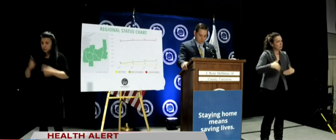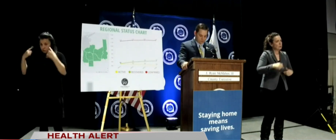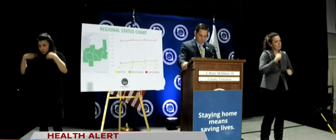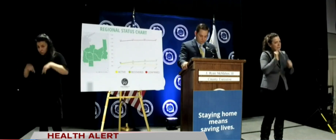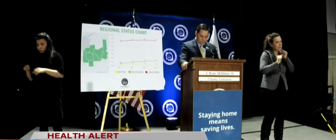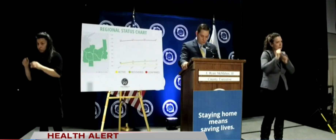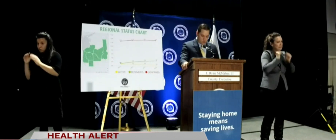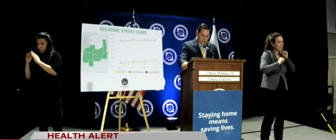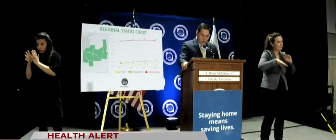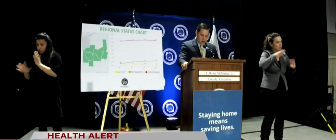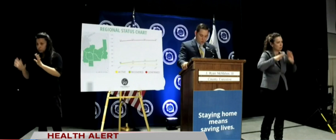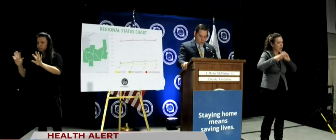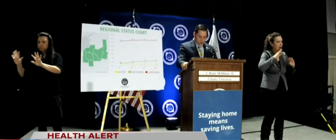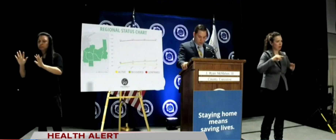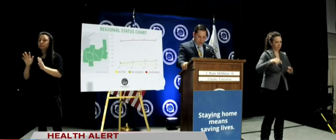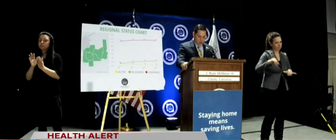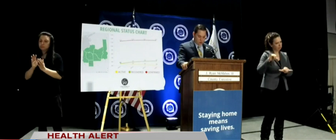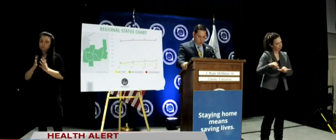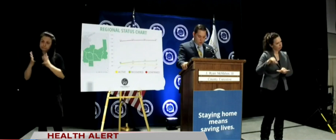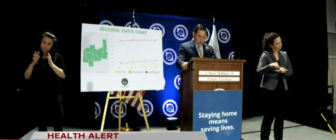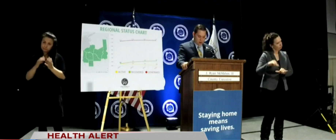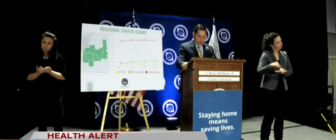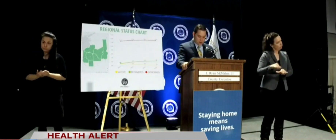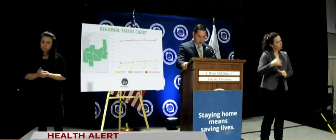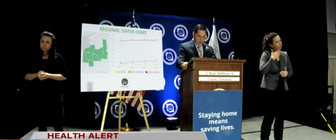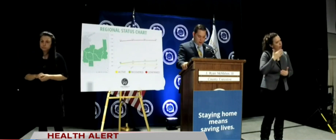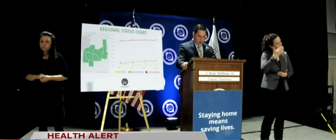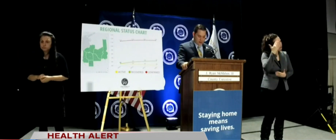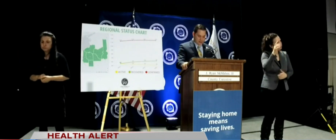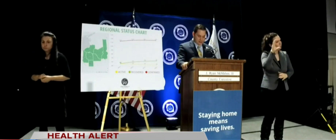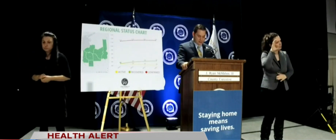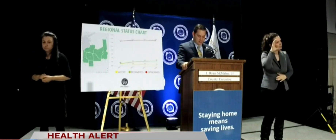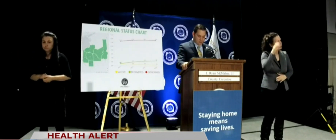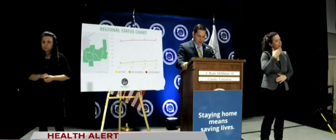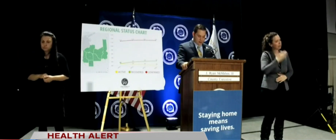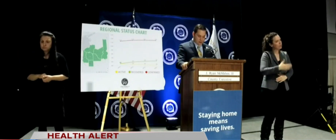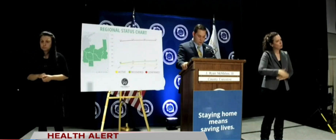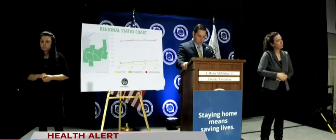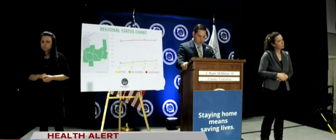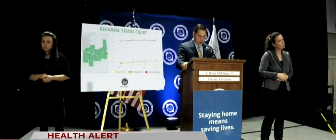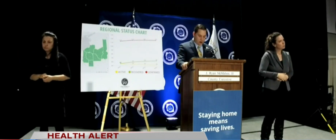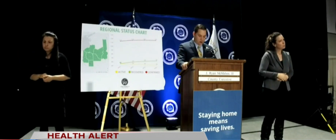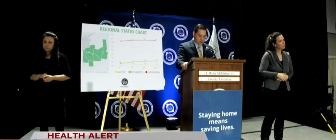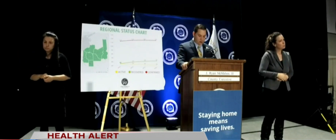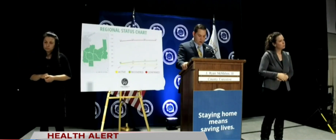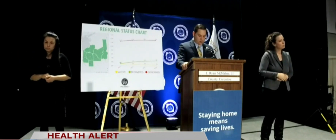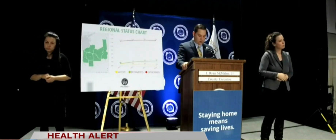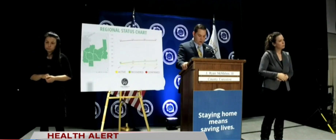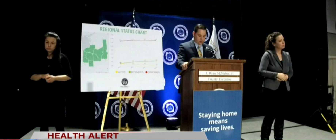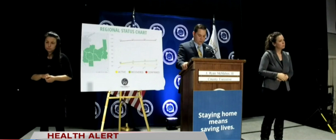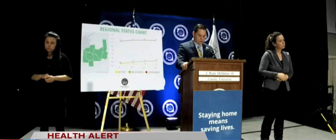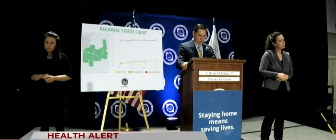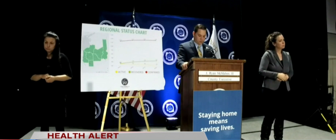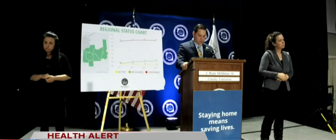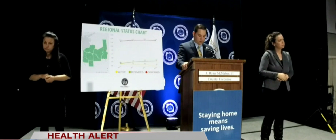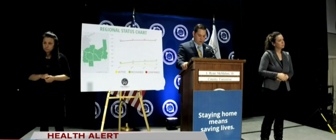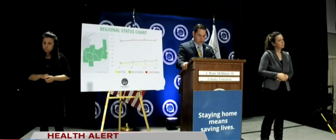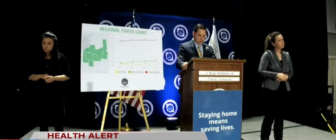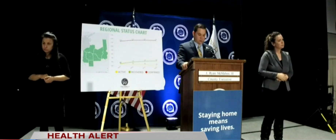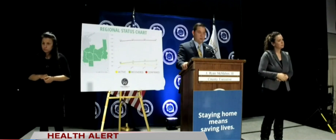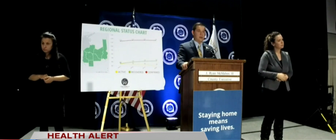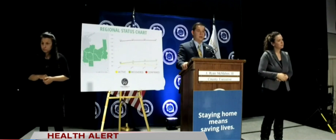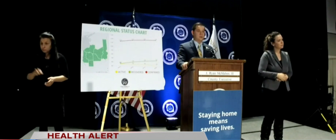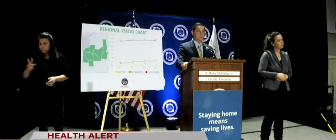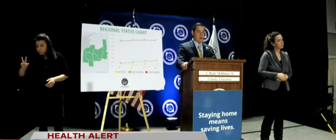solid. When we look at who our cases have been and who they are, 354